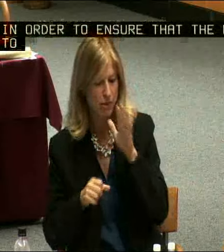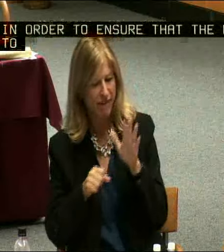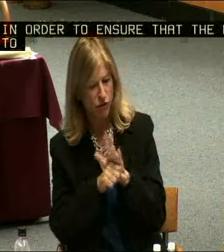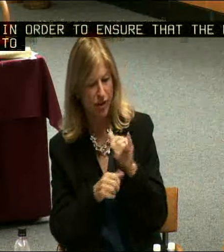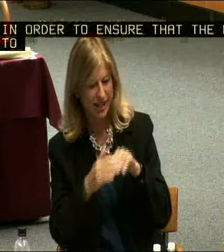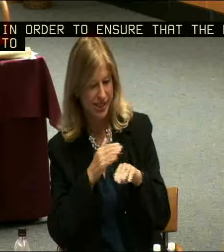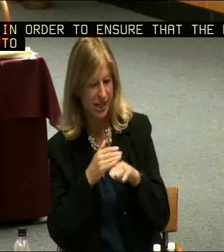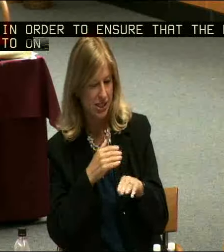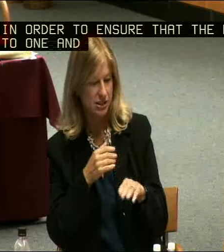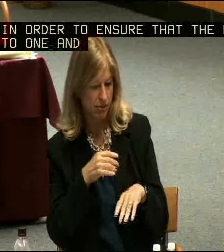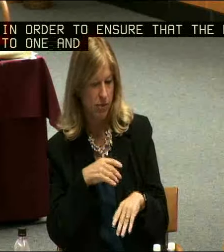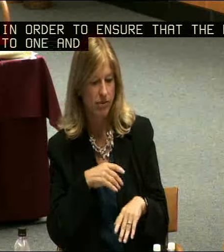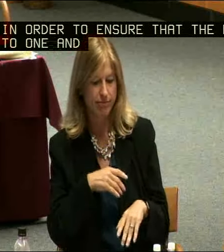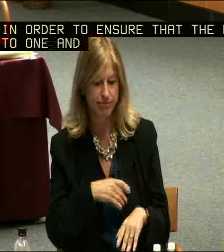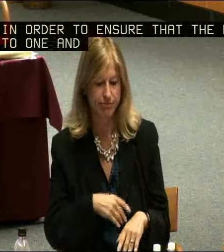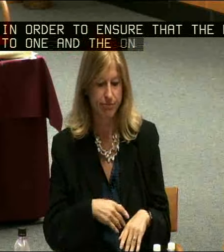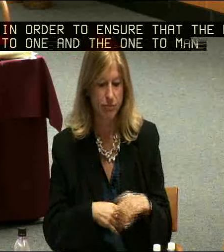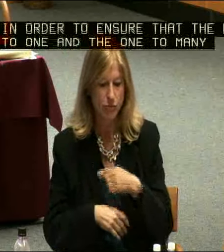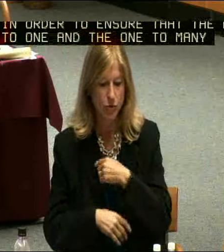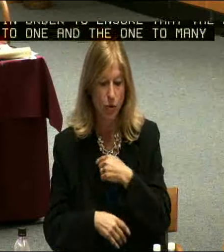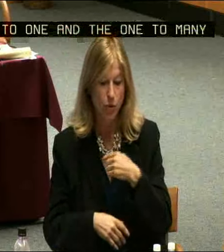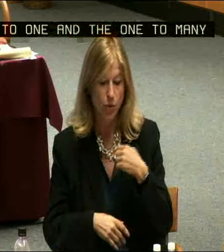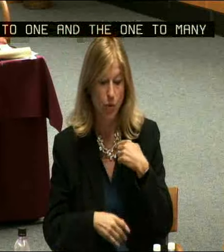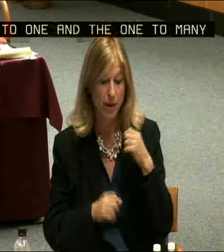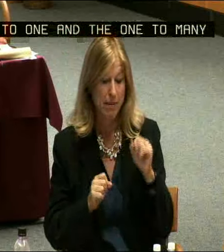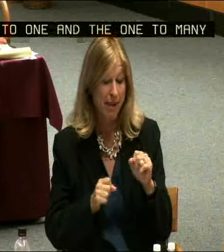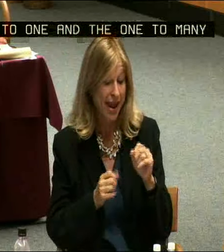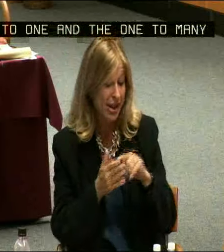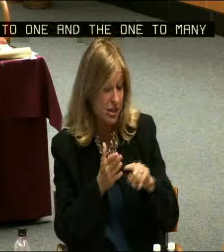communication architecture will be fully accessible.